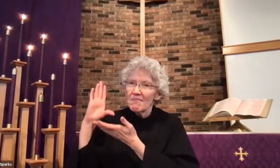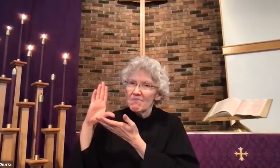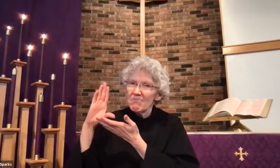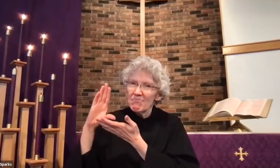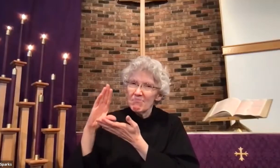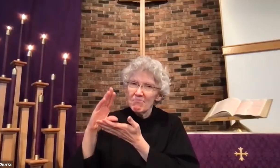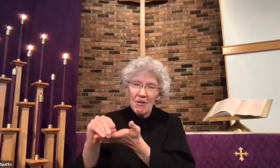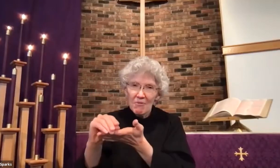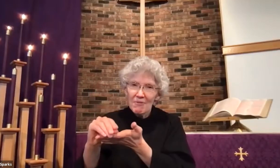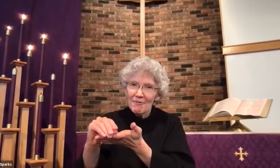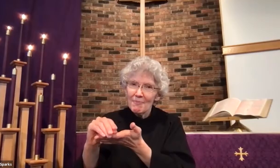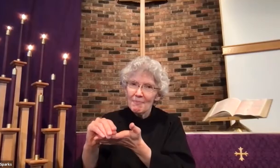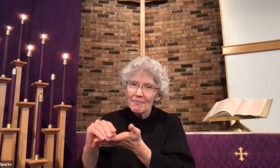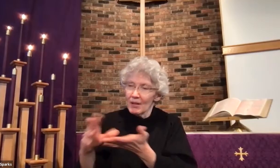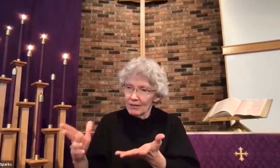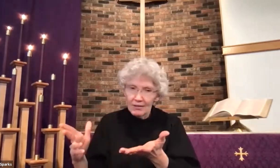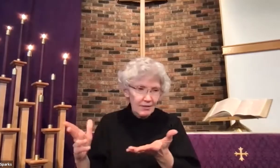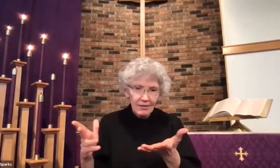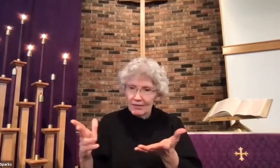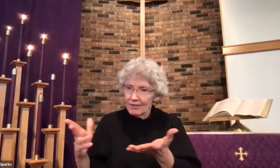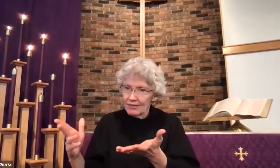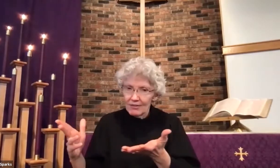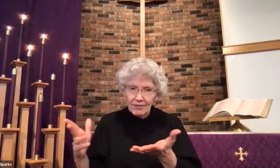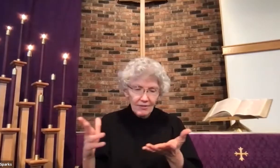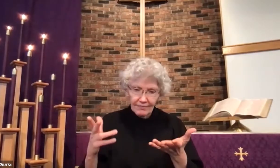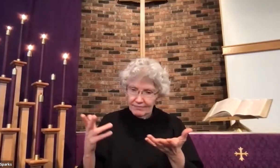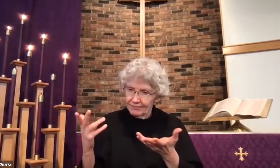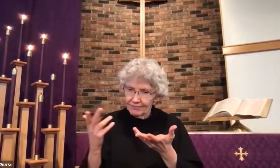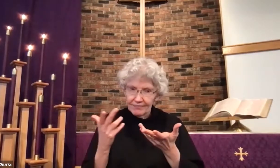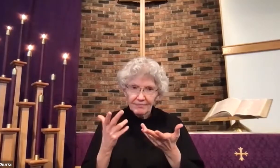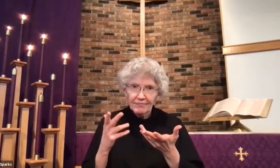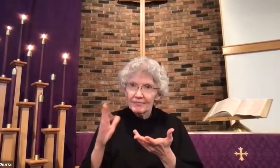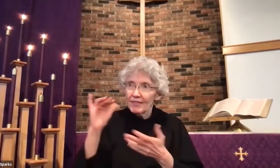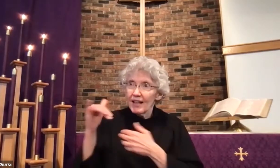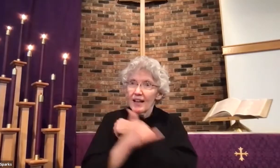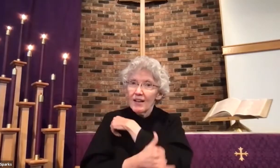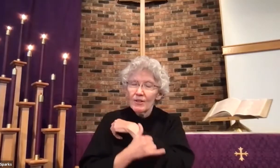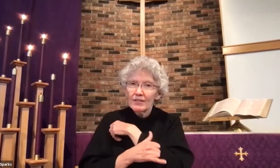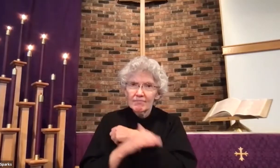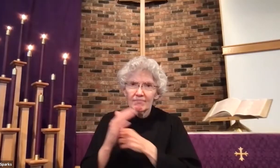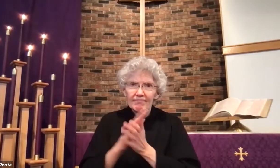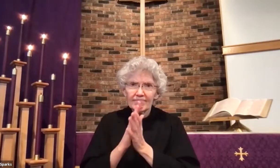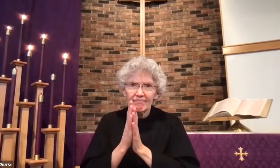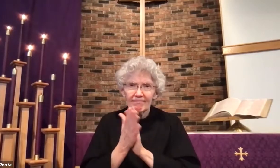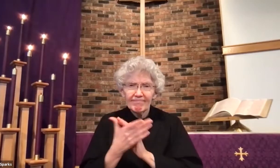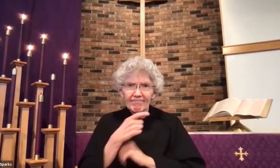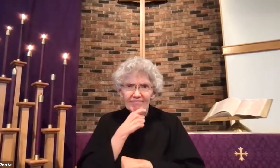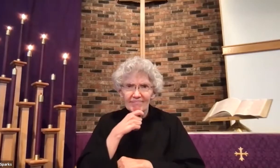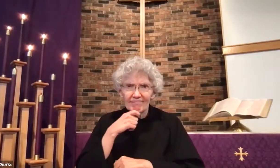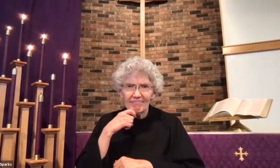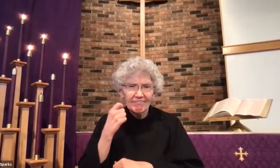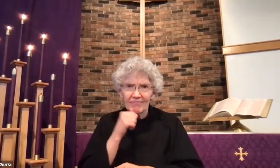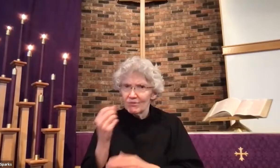After he spent everything he had, there was a terrible famine throughout the country. He was hungry and needed